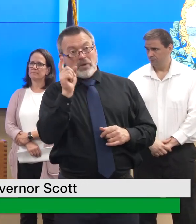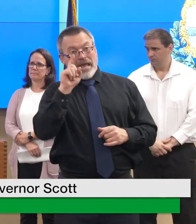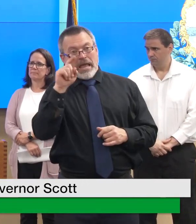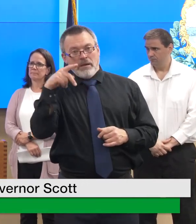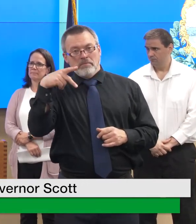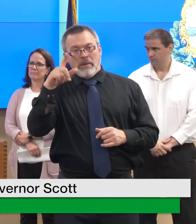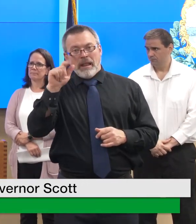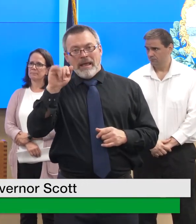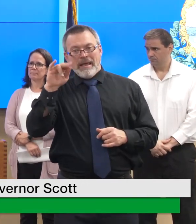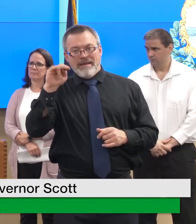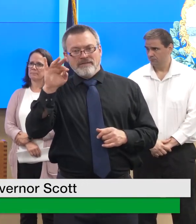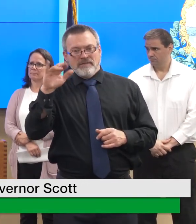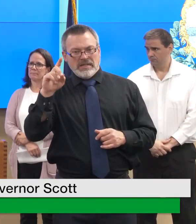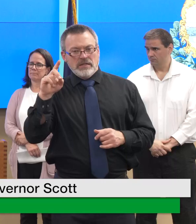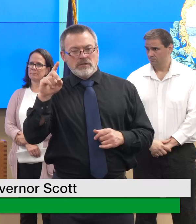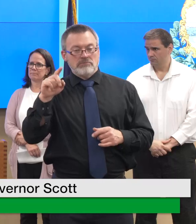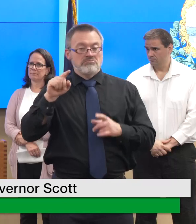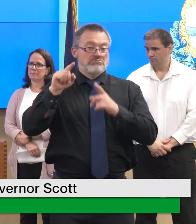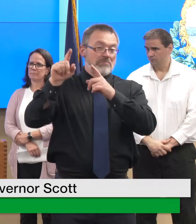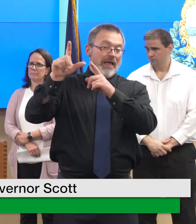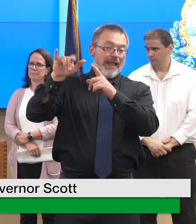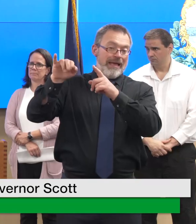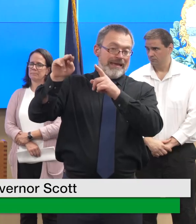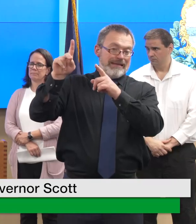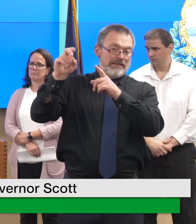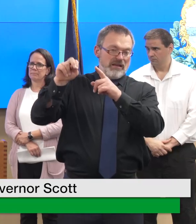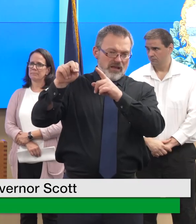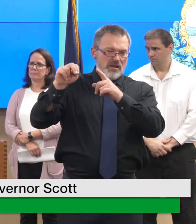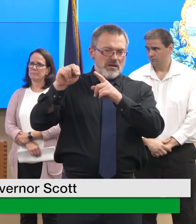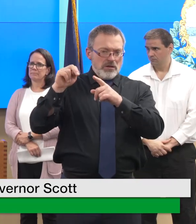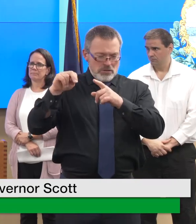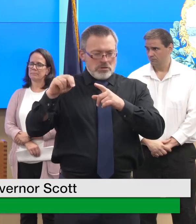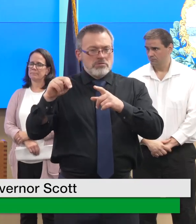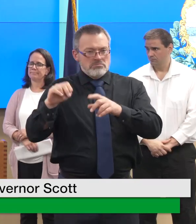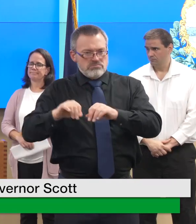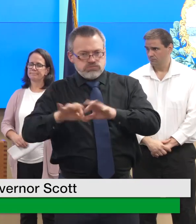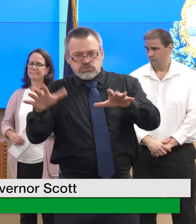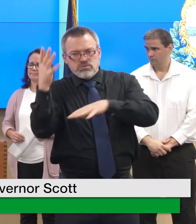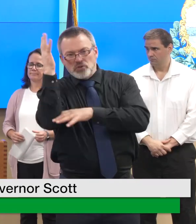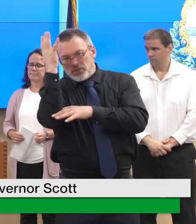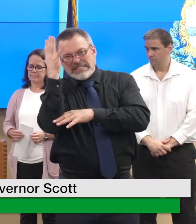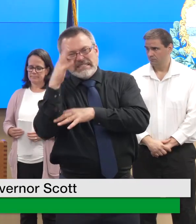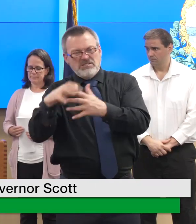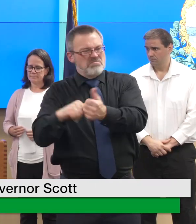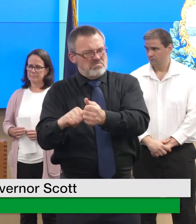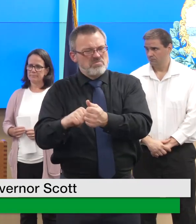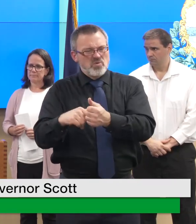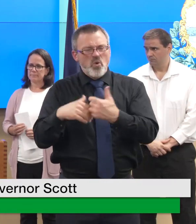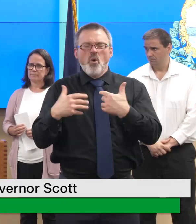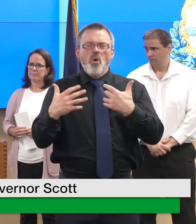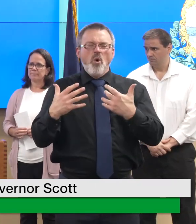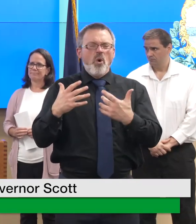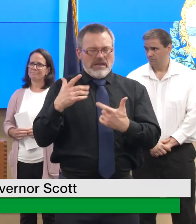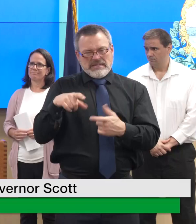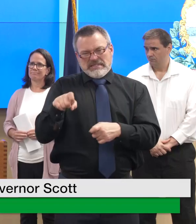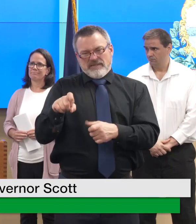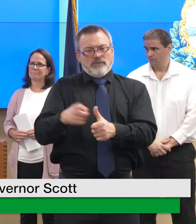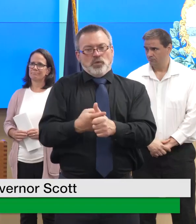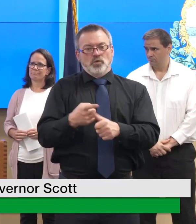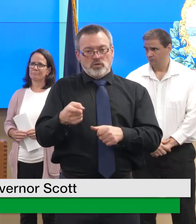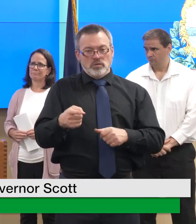Brook Road, you can see a lot of tree damage, a lot of damage, down trees that are just waiting to